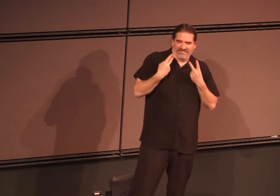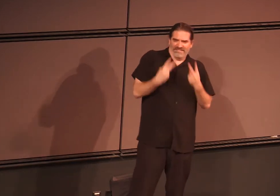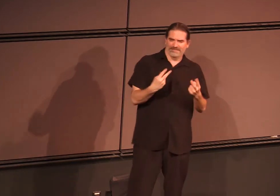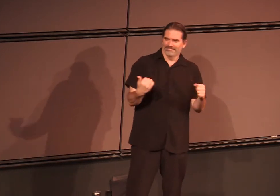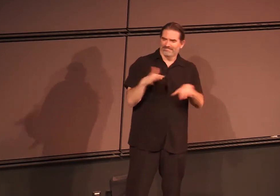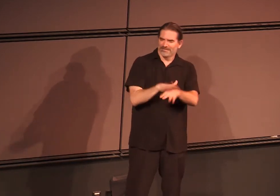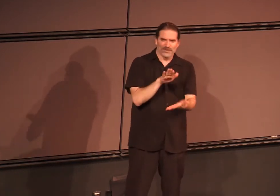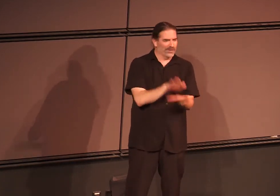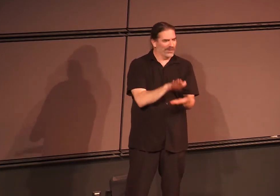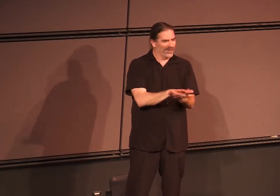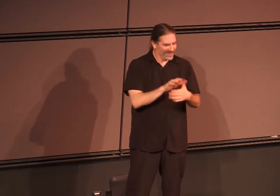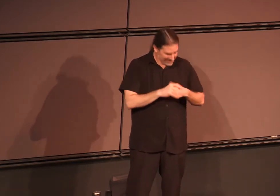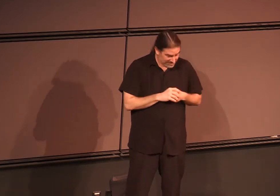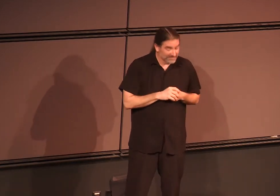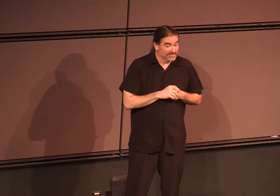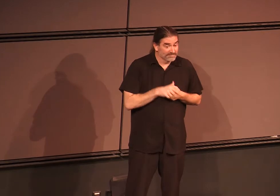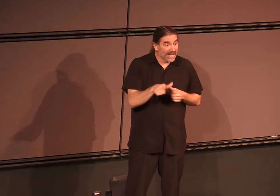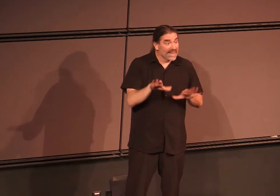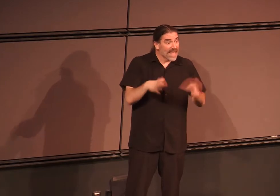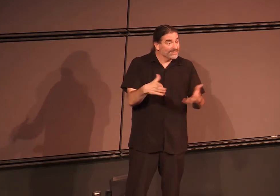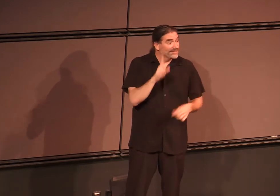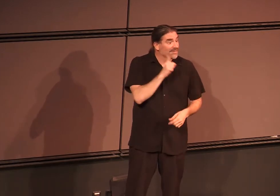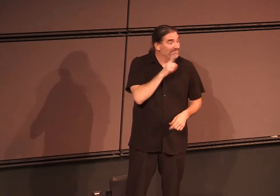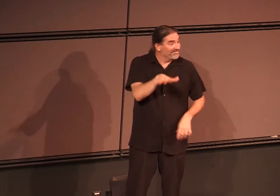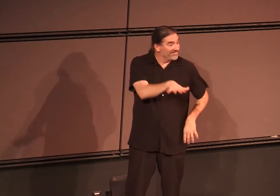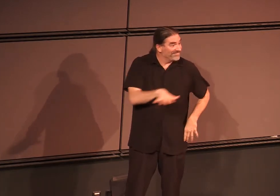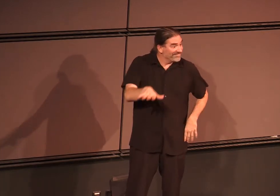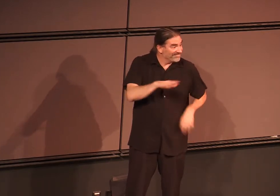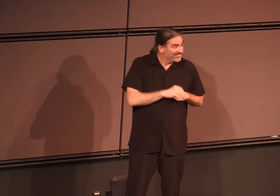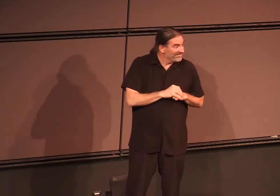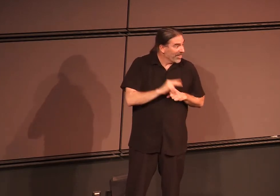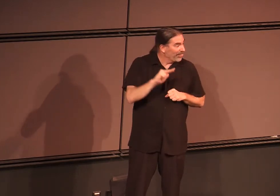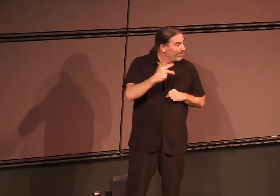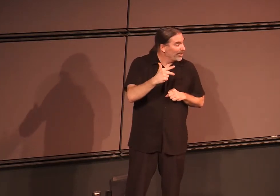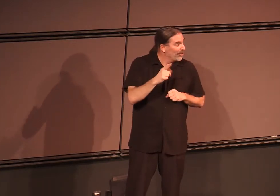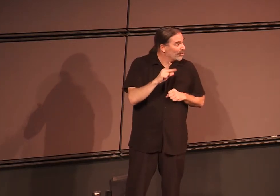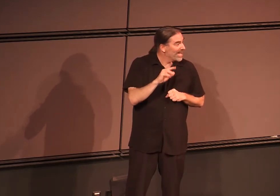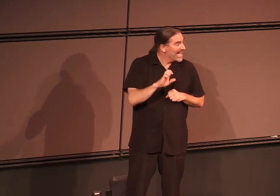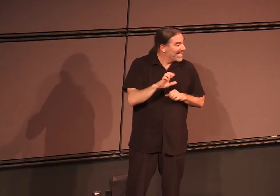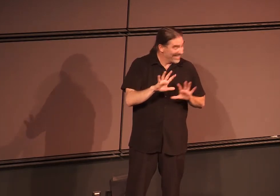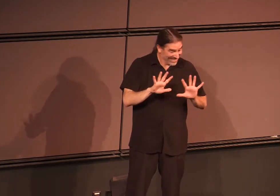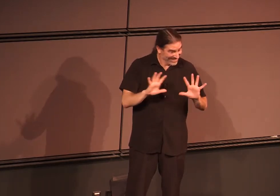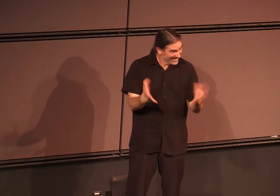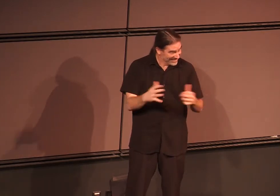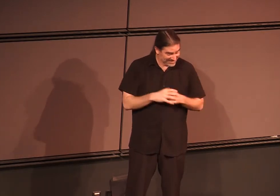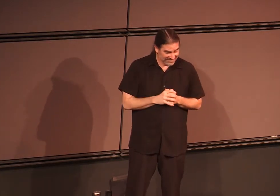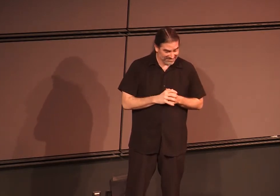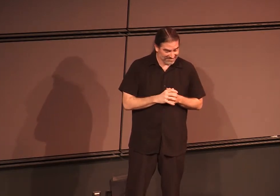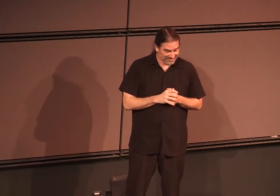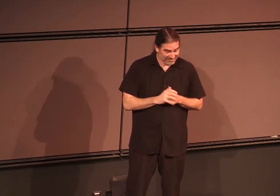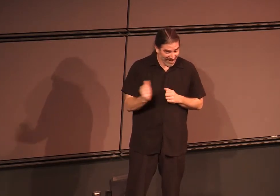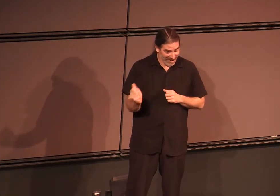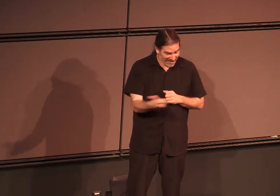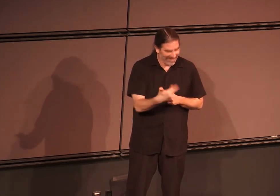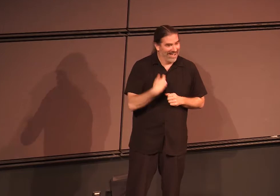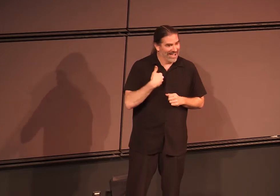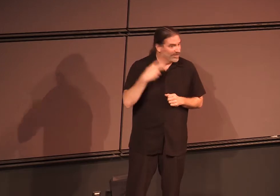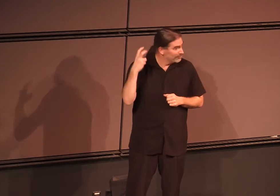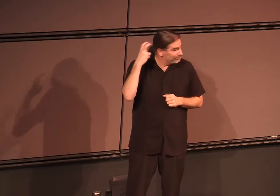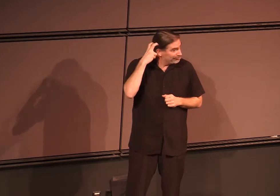So recently I went to visit a mainstream school. There was a classroom of deaf kids, and they were in the 3rd grade, and they all